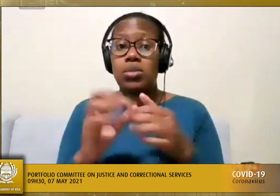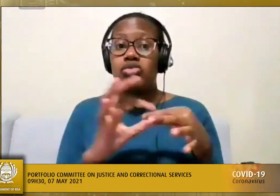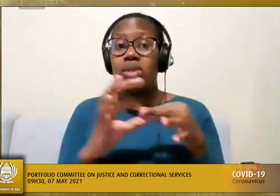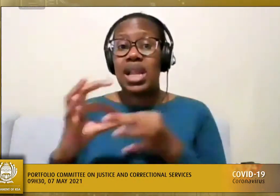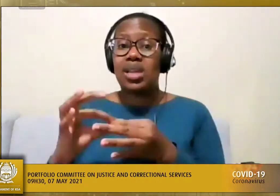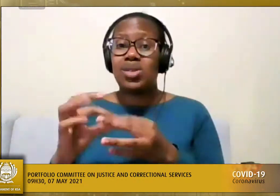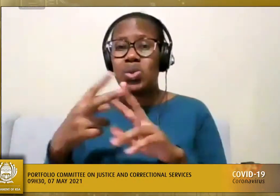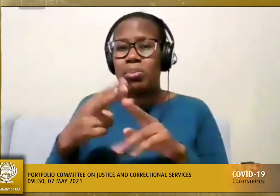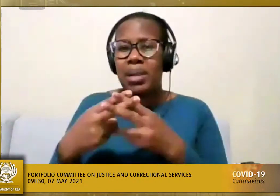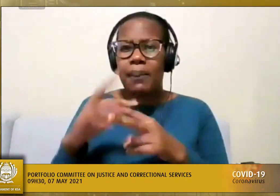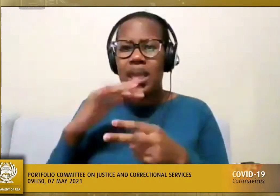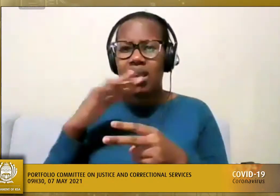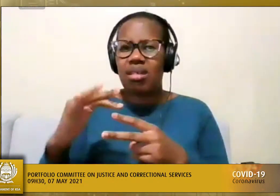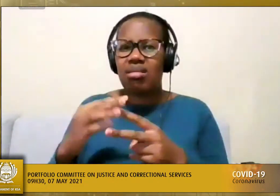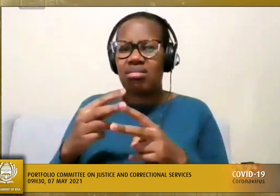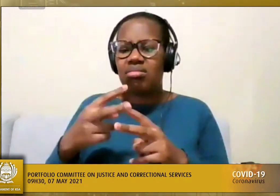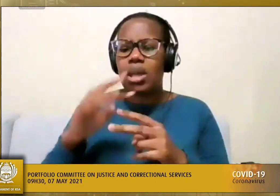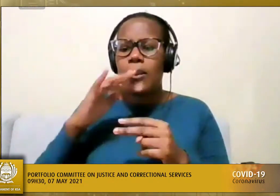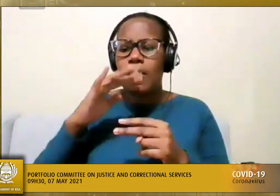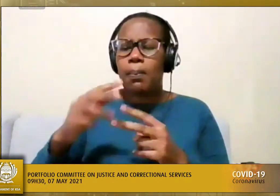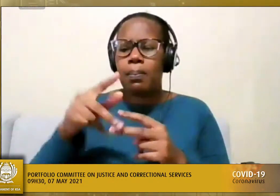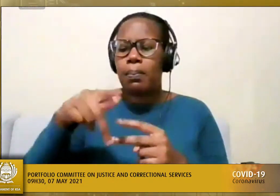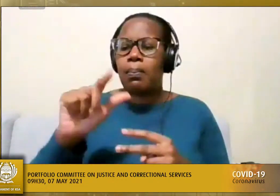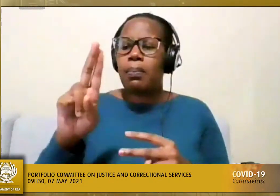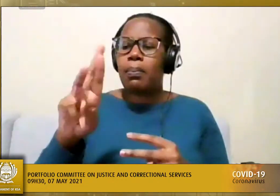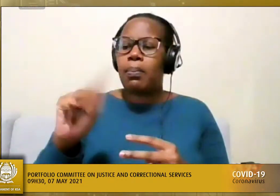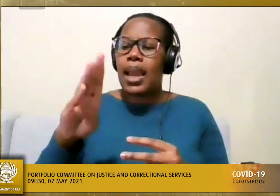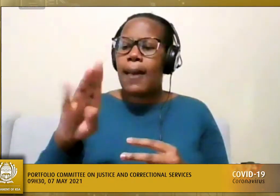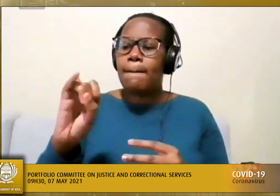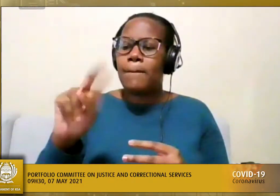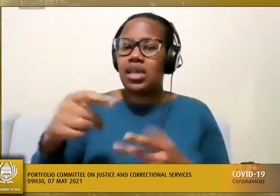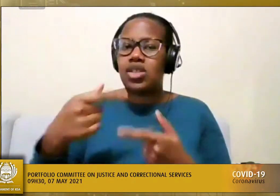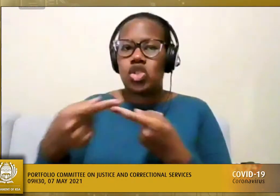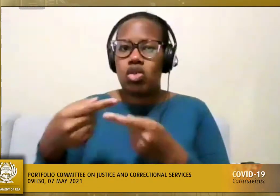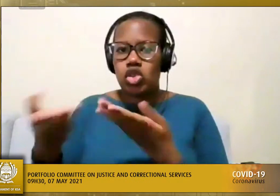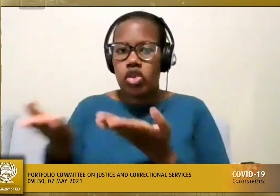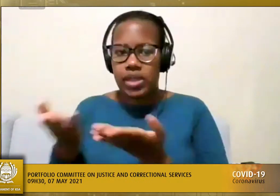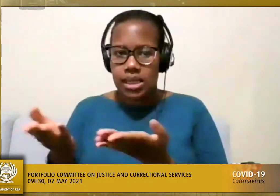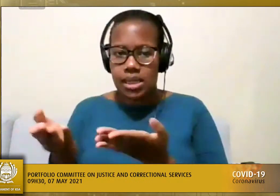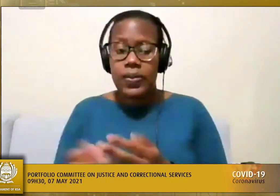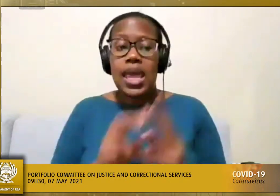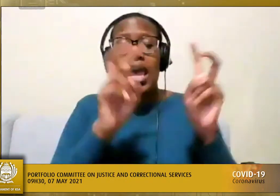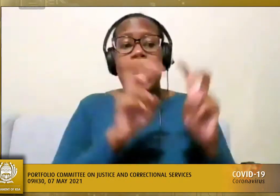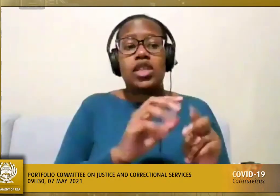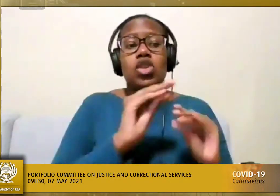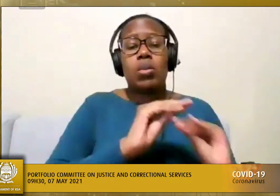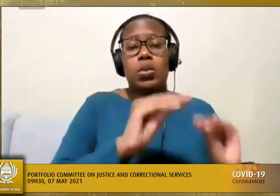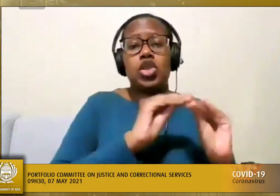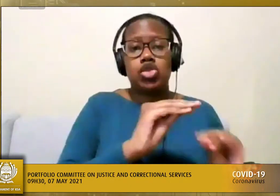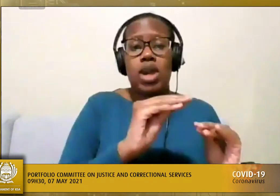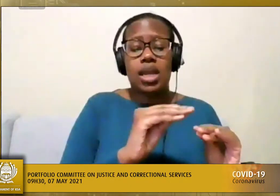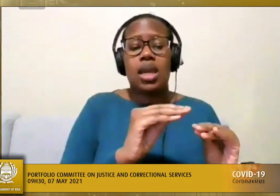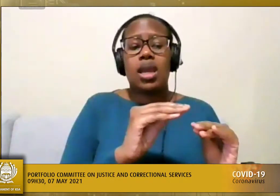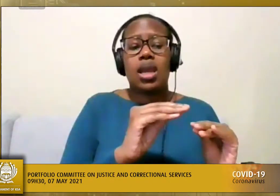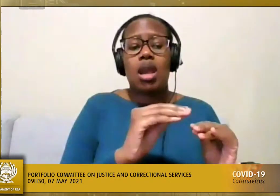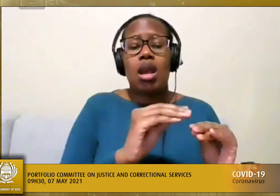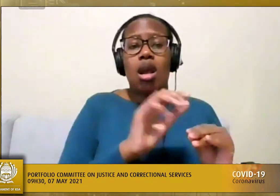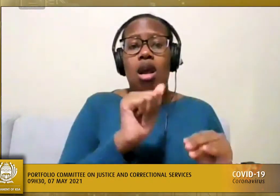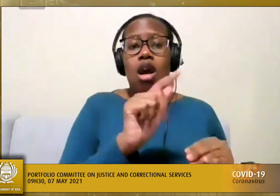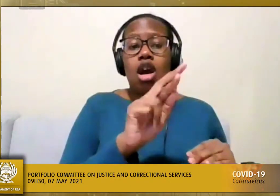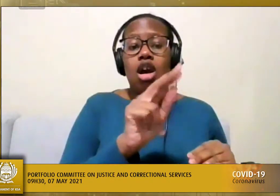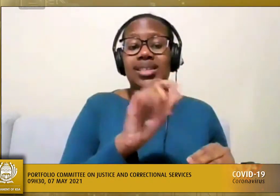planning services The Artisans that have been trained by eskom and Entertainer are the